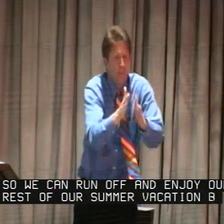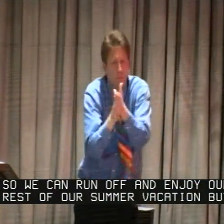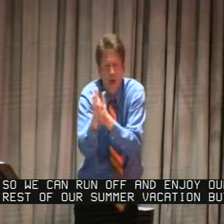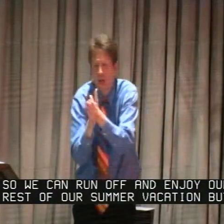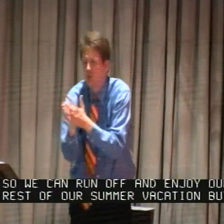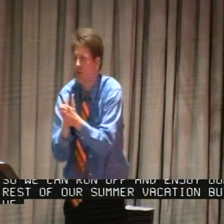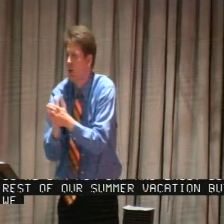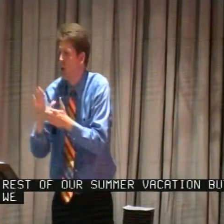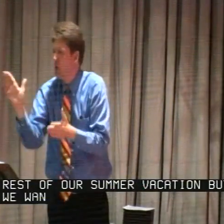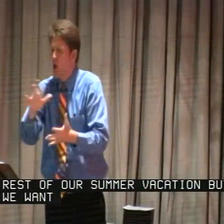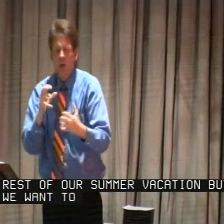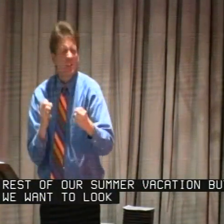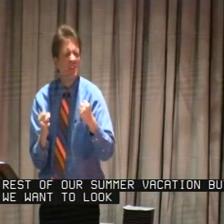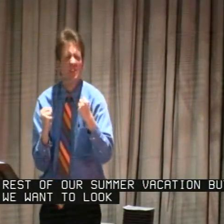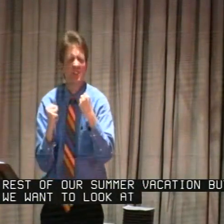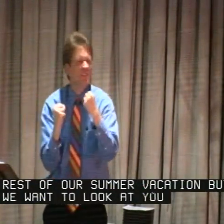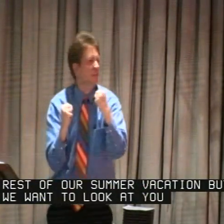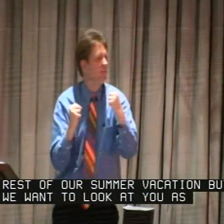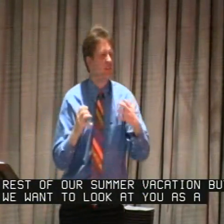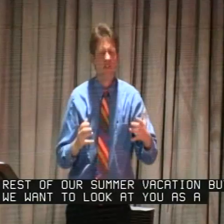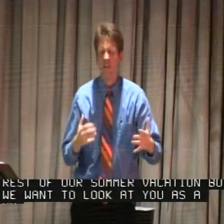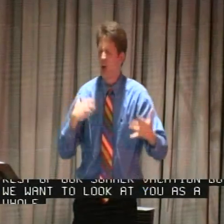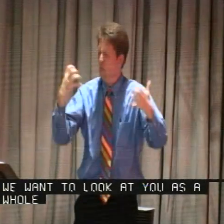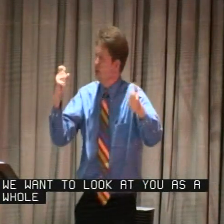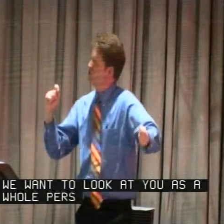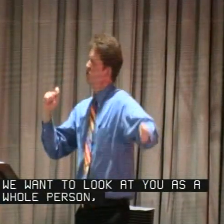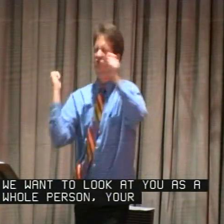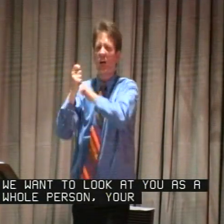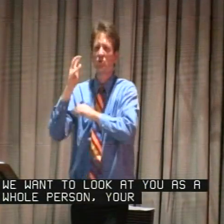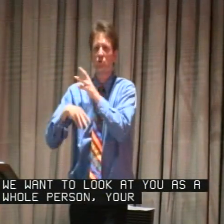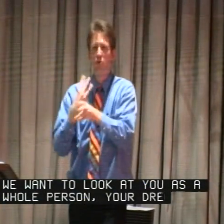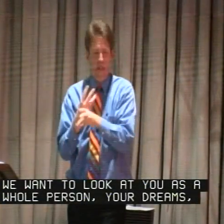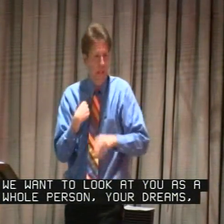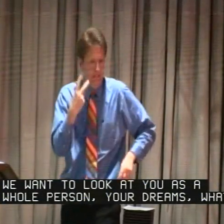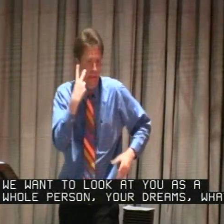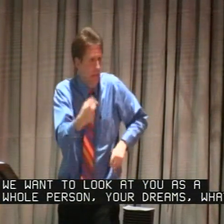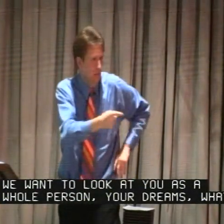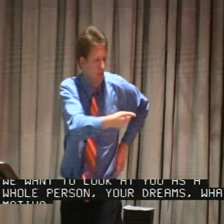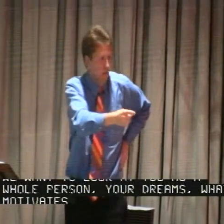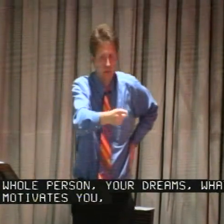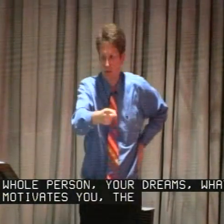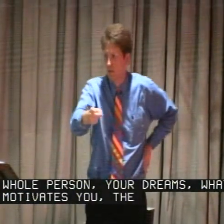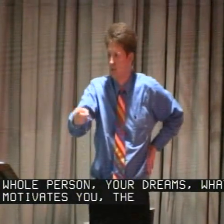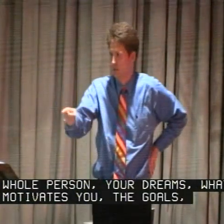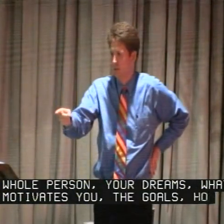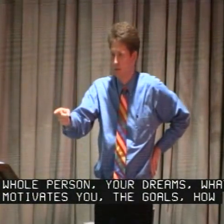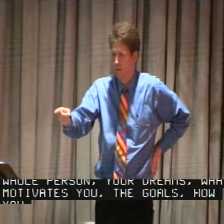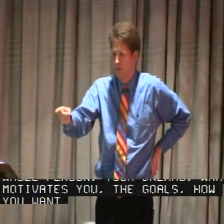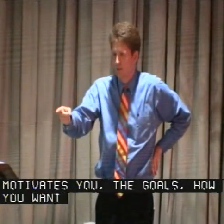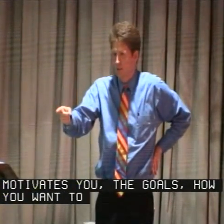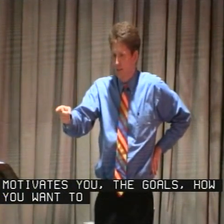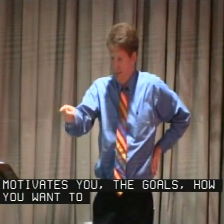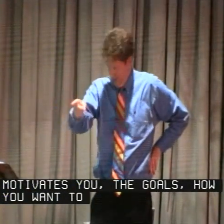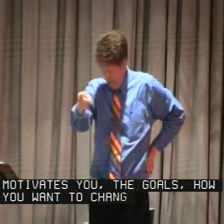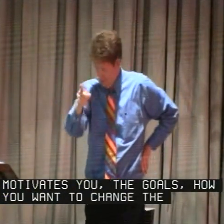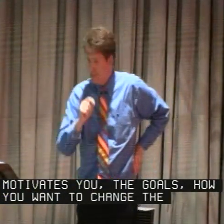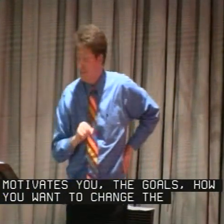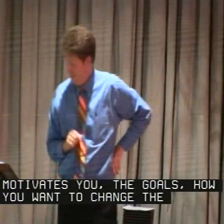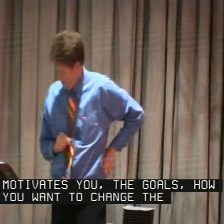your dreams, what motivates you, the goals, how you want to change the world. I could see that in you. Yes,